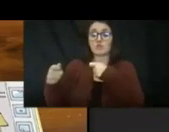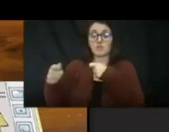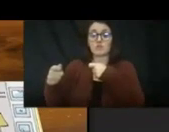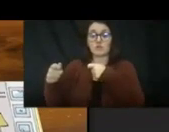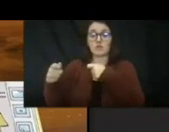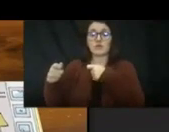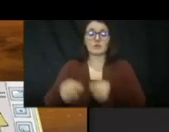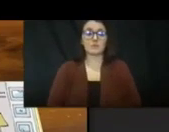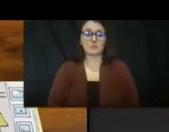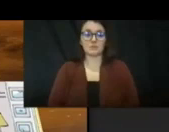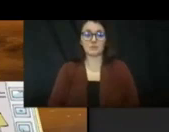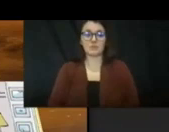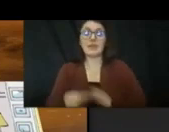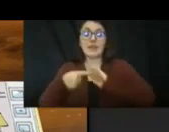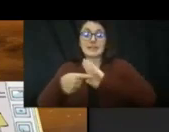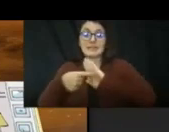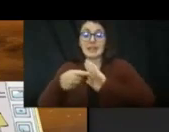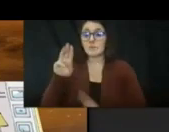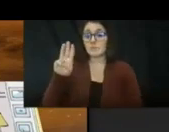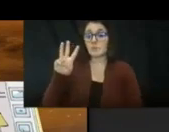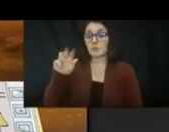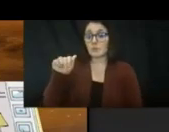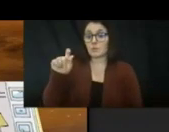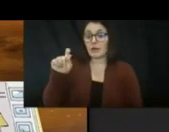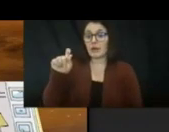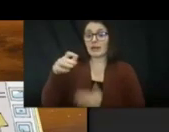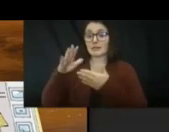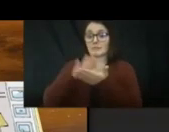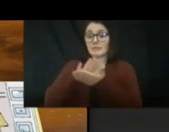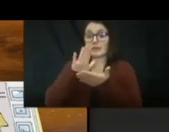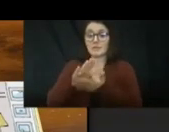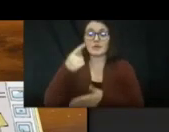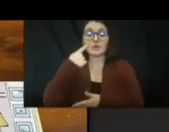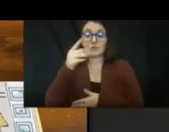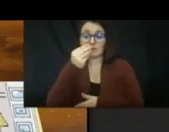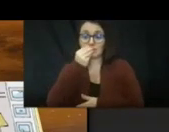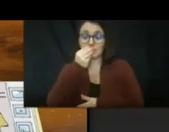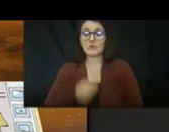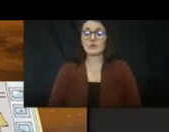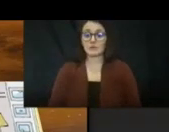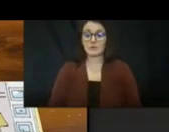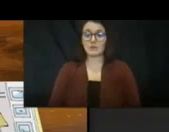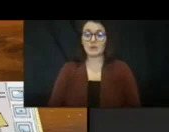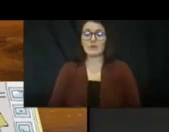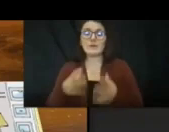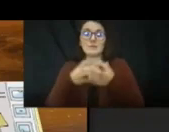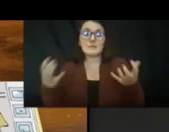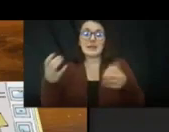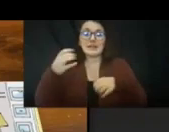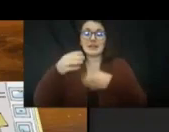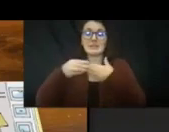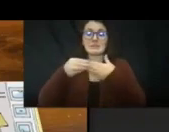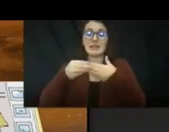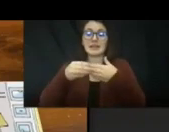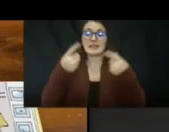mom wraps food in wax paper and uses glass jars for storage, but there are other types of plastics that are a part of our everyday